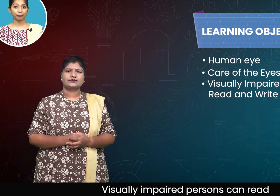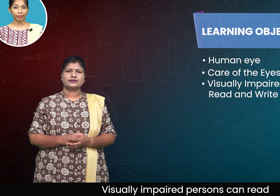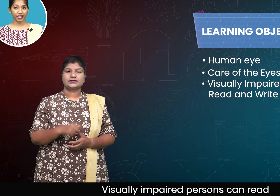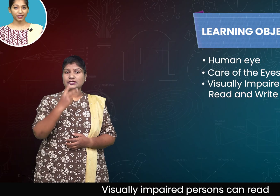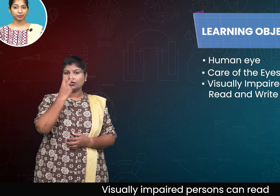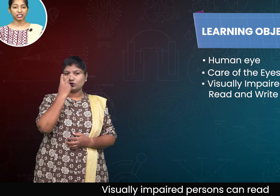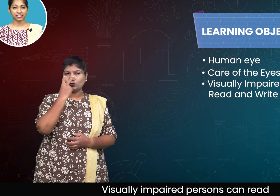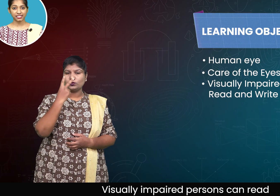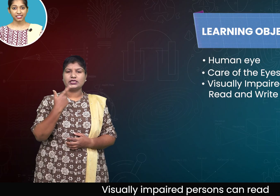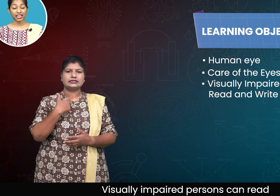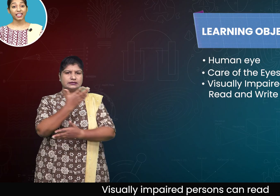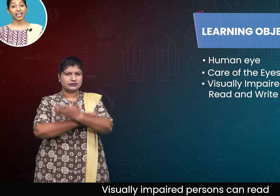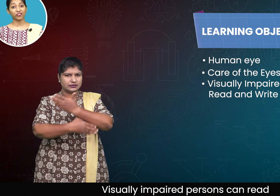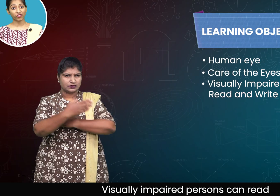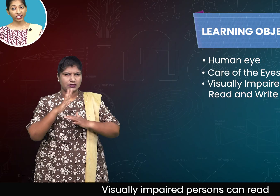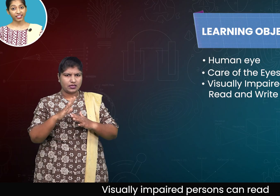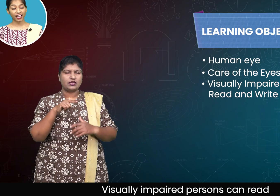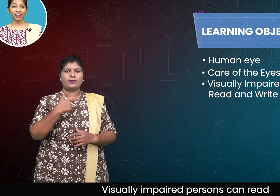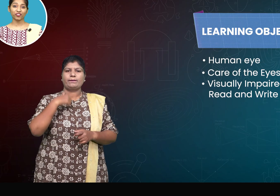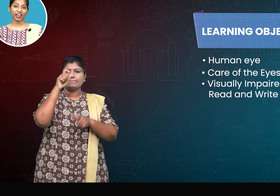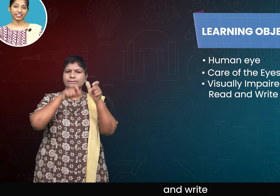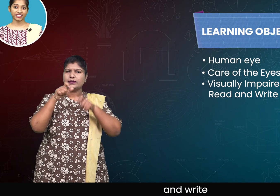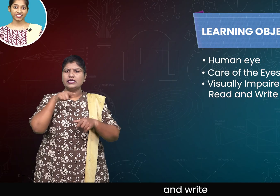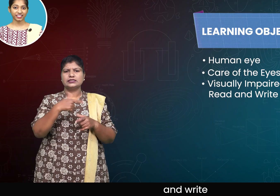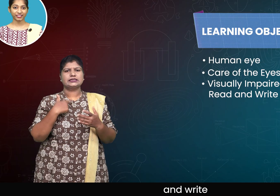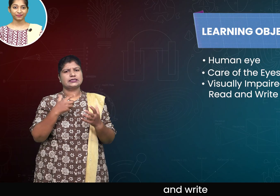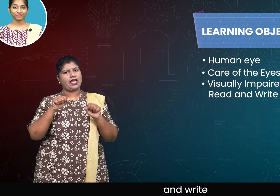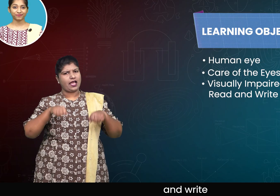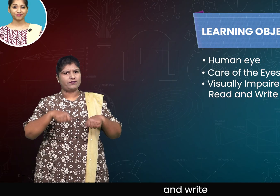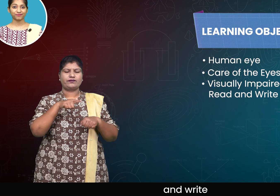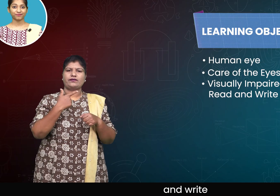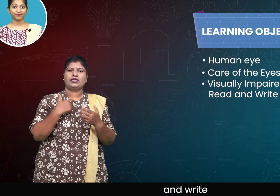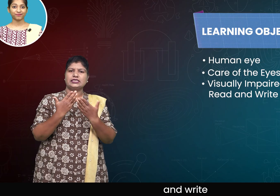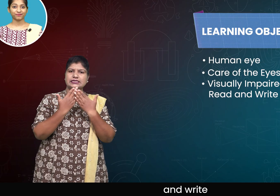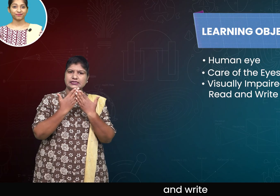visually impaired persons can read and write.